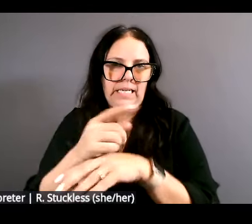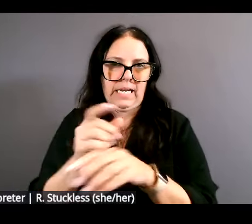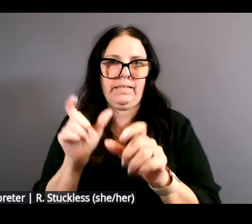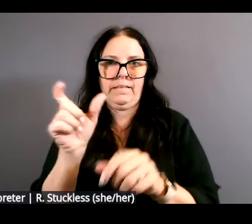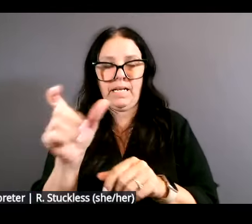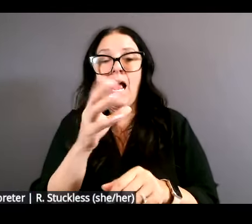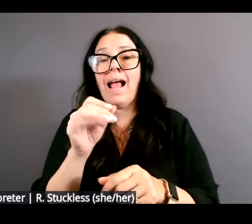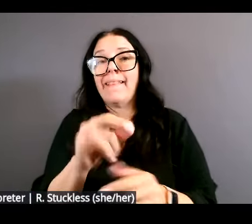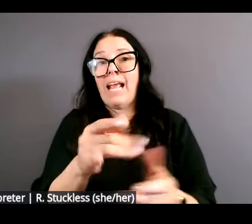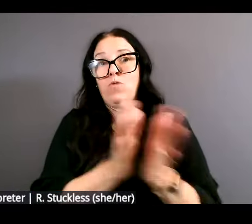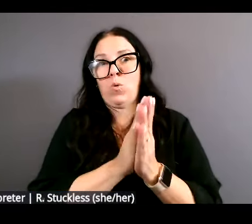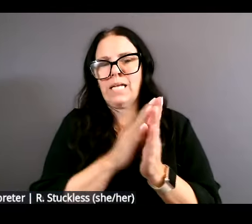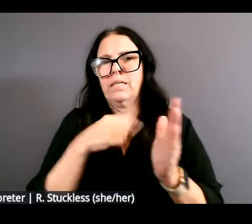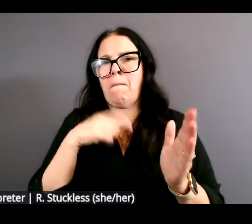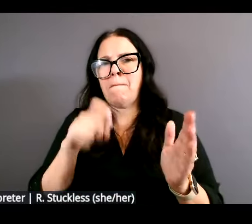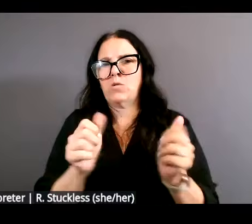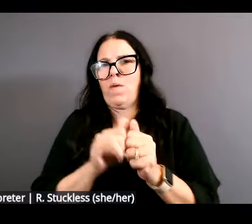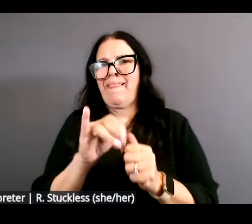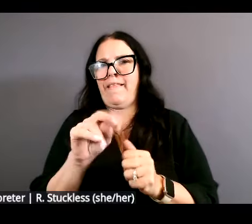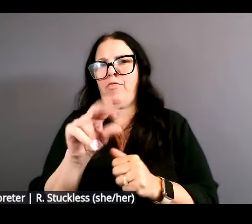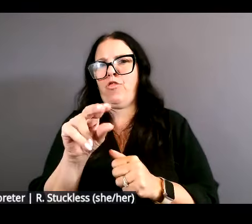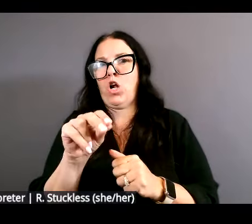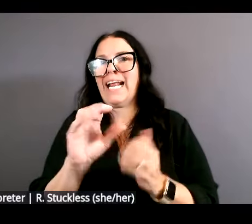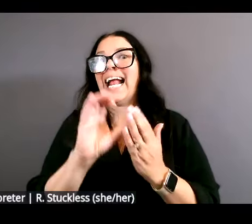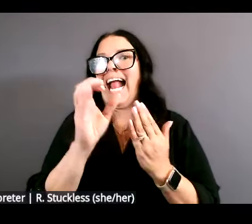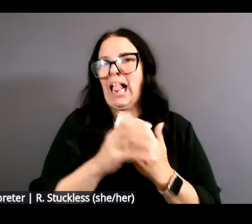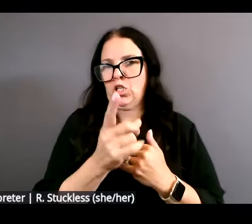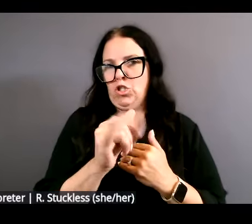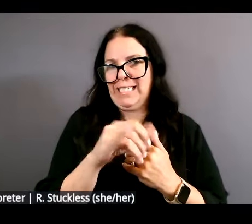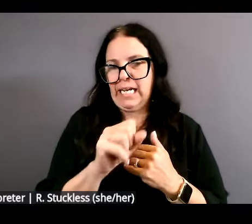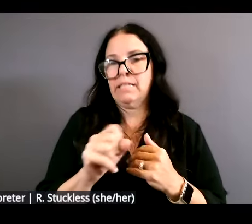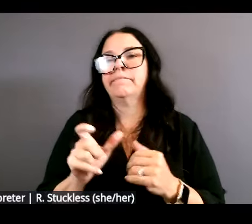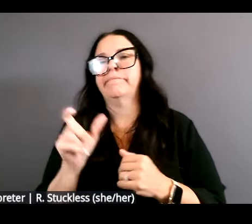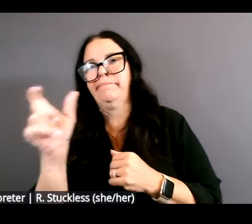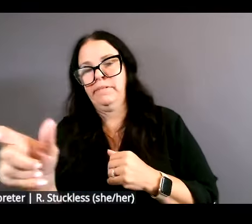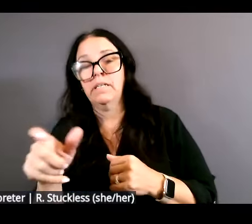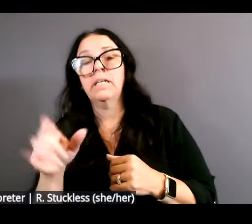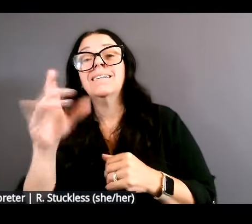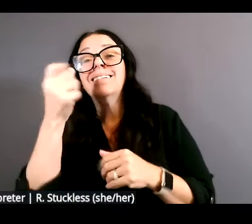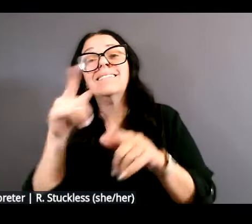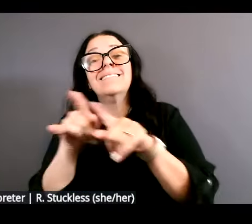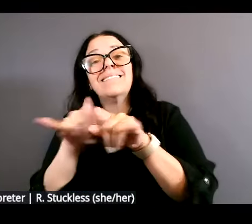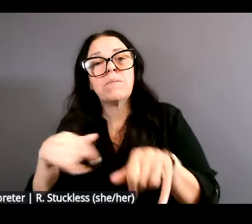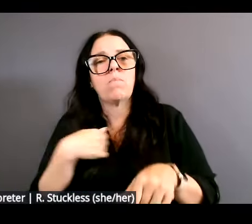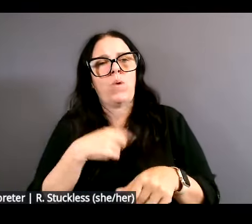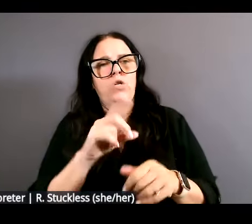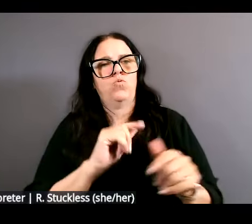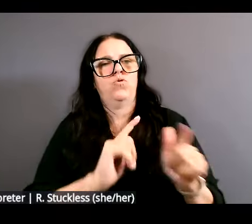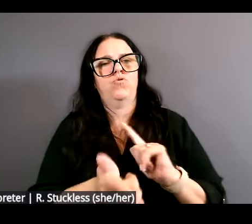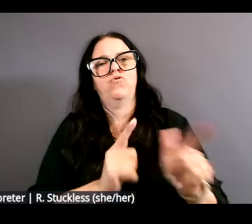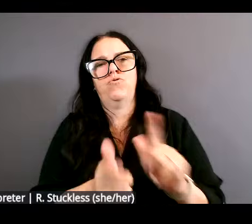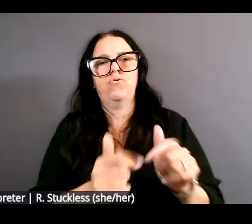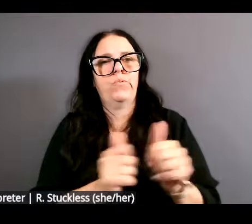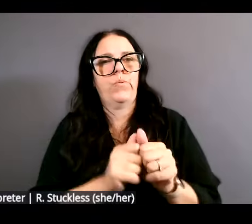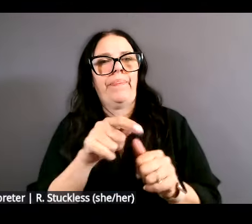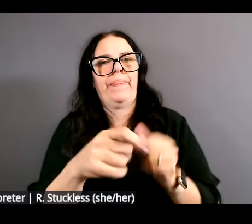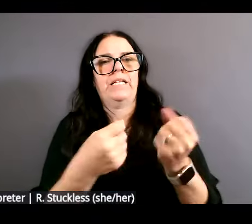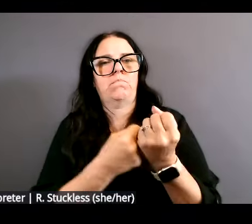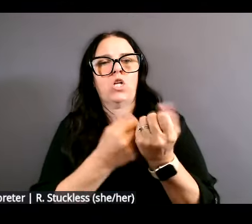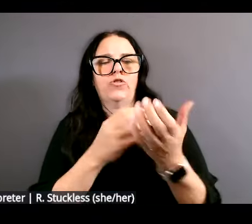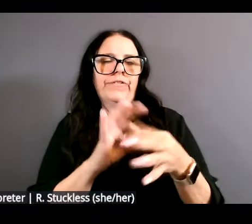days by the board. At that same time period, we are having back and forth with the sponsor on form issues. We are having